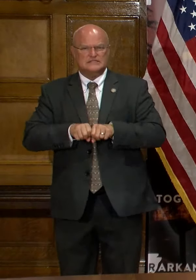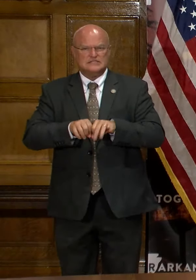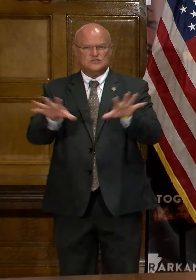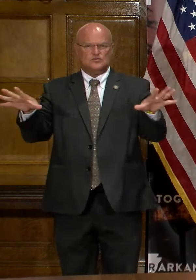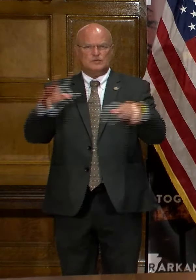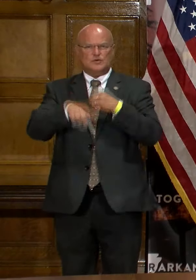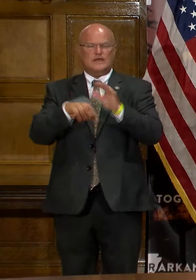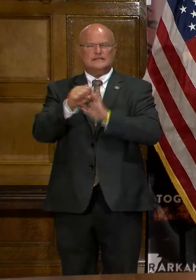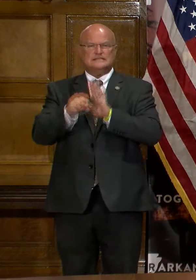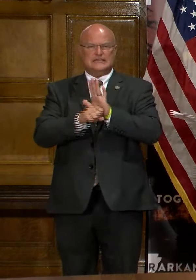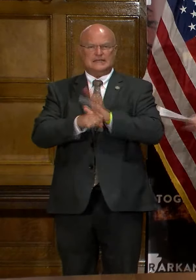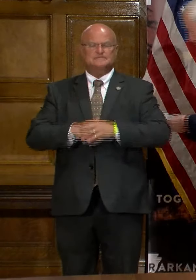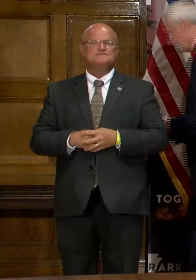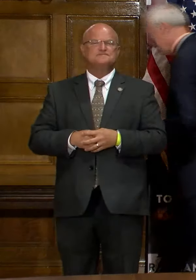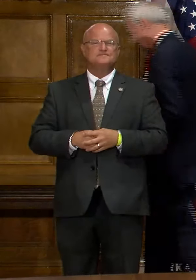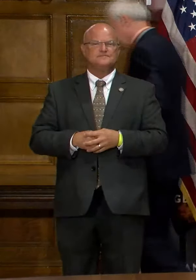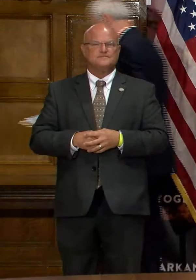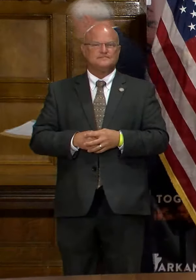distributed.